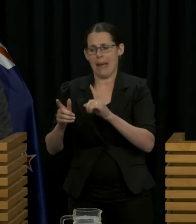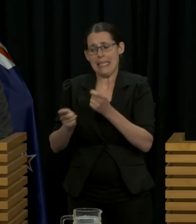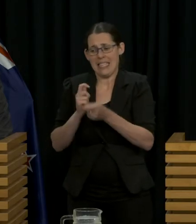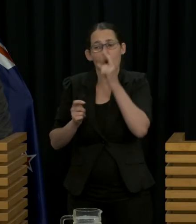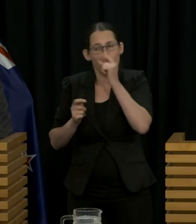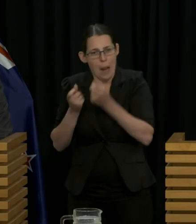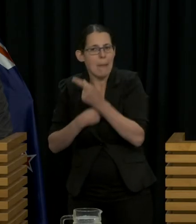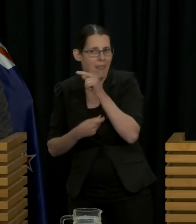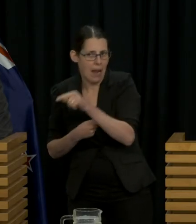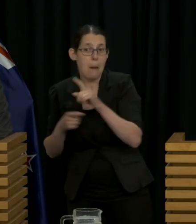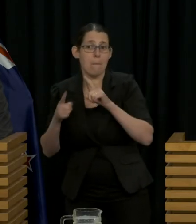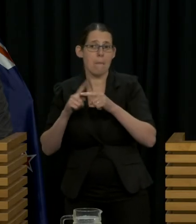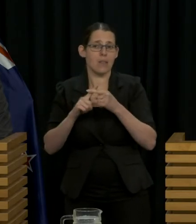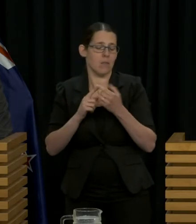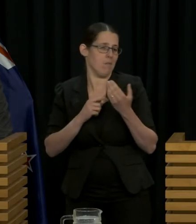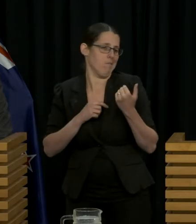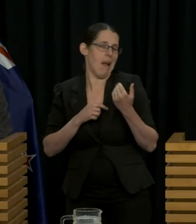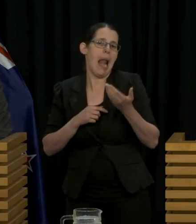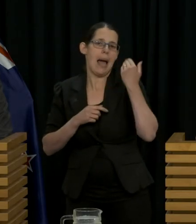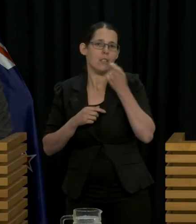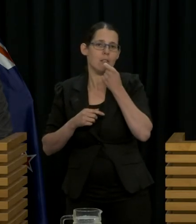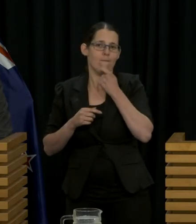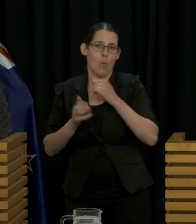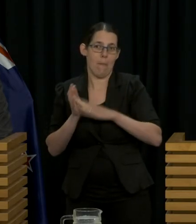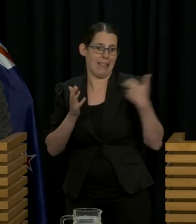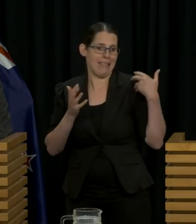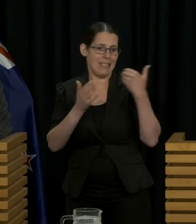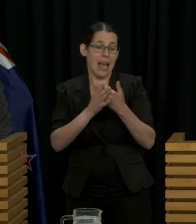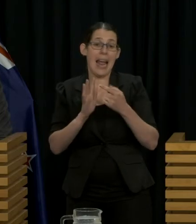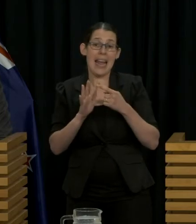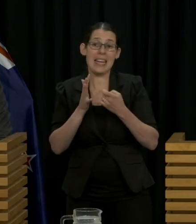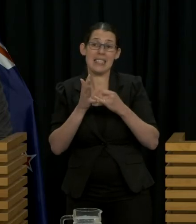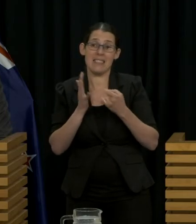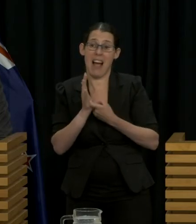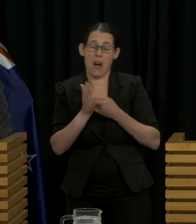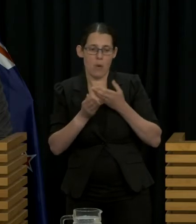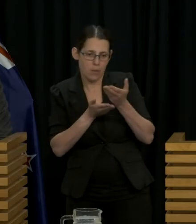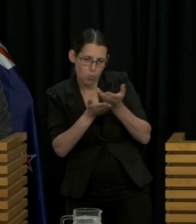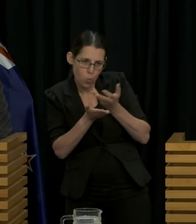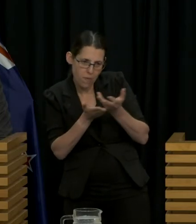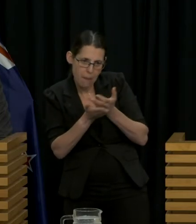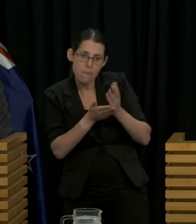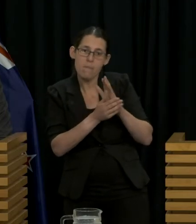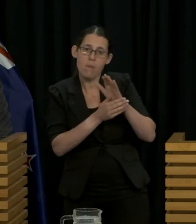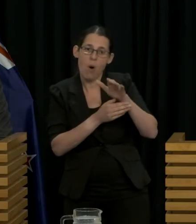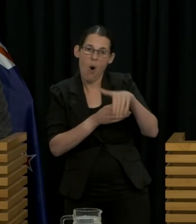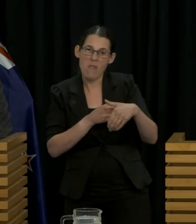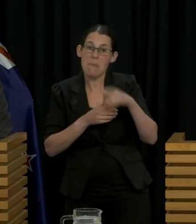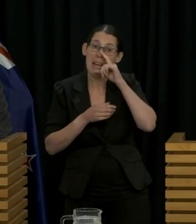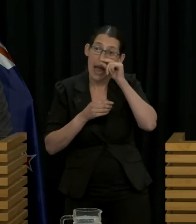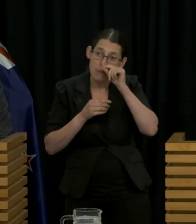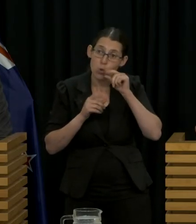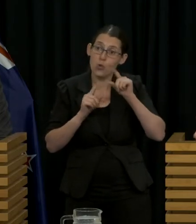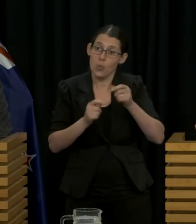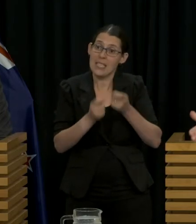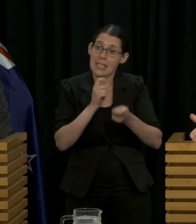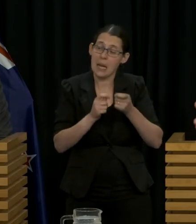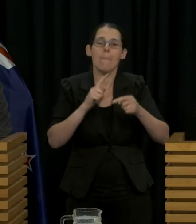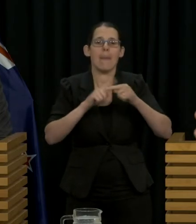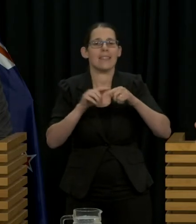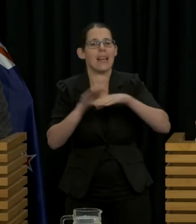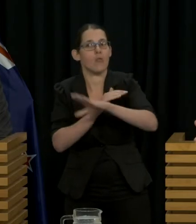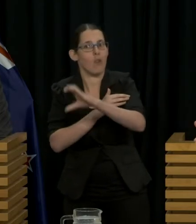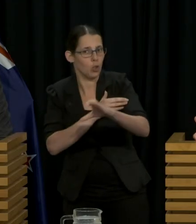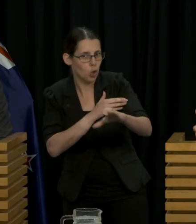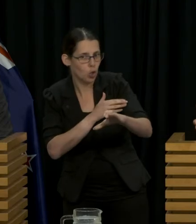to have capacity to do the PCR testing both in Auckland and indeed in Christchurch as well if needed. And so that meant